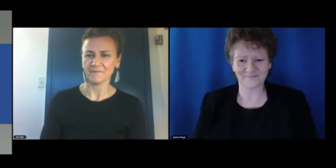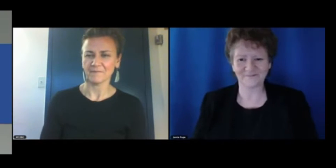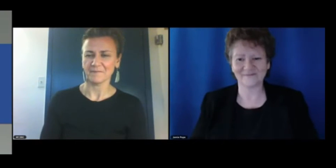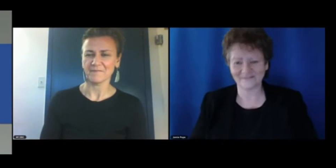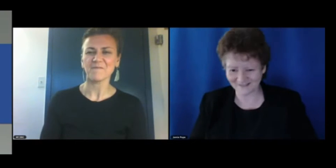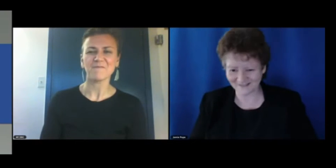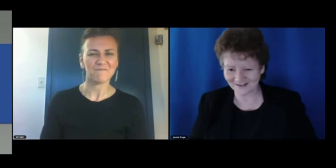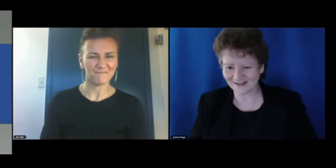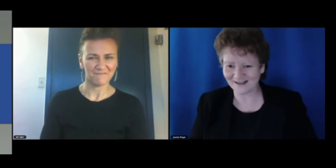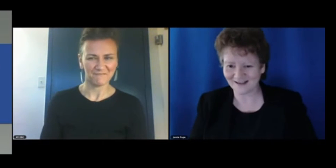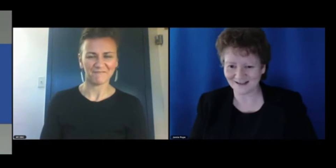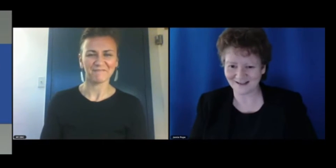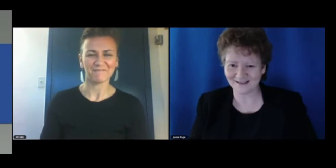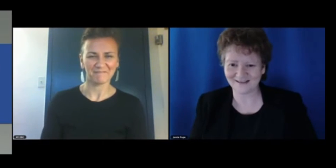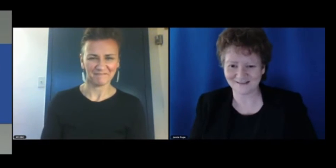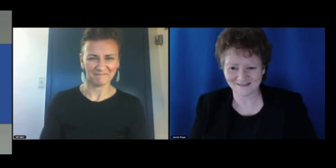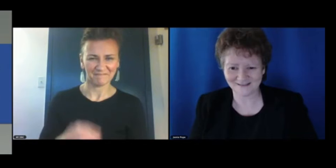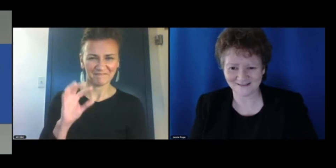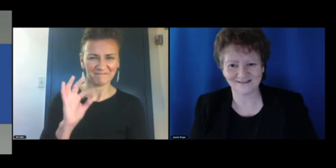workshops.